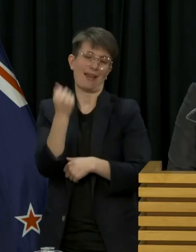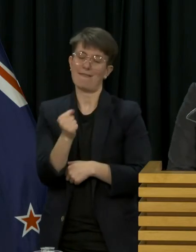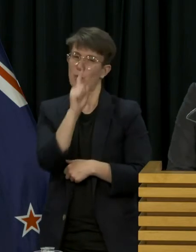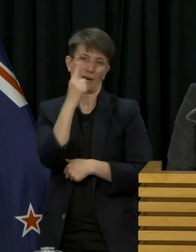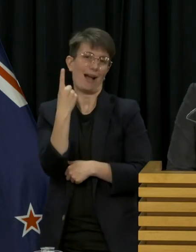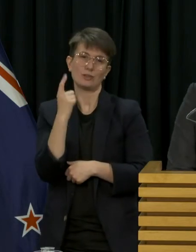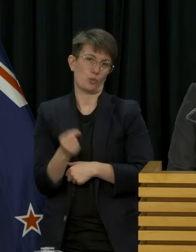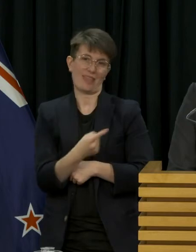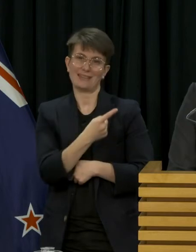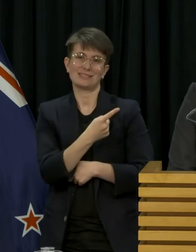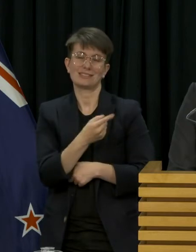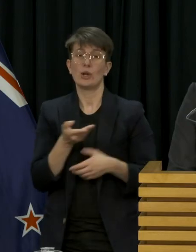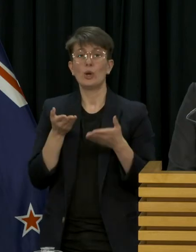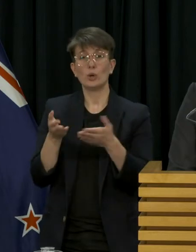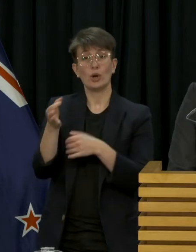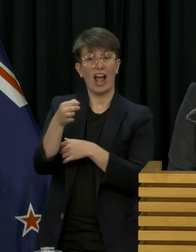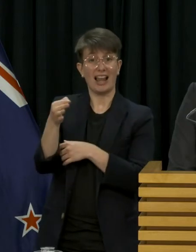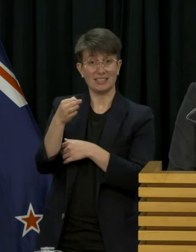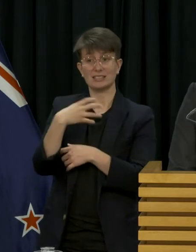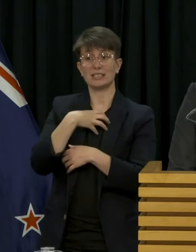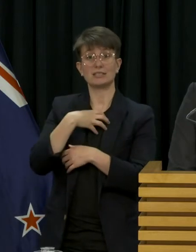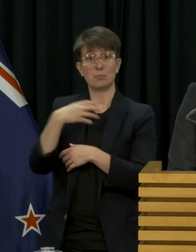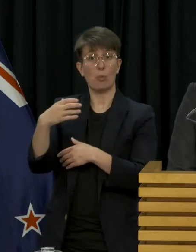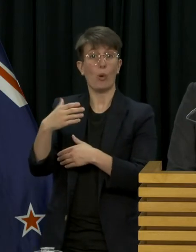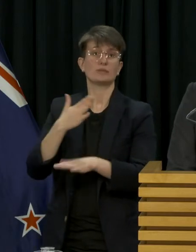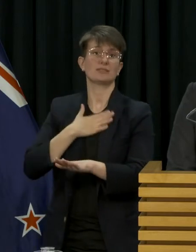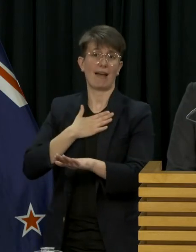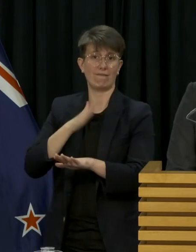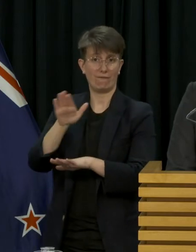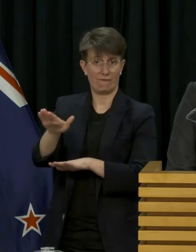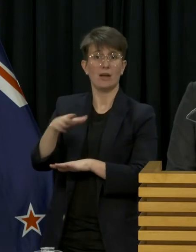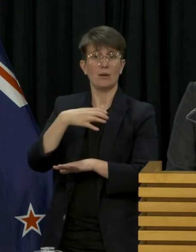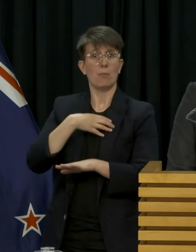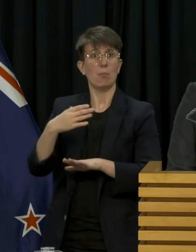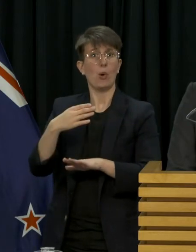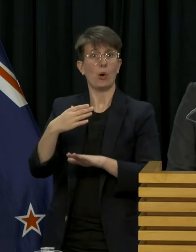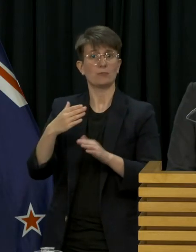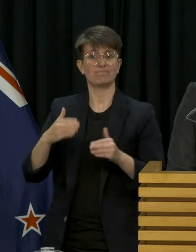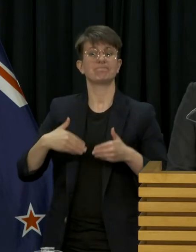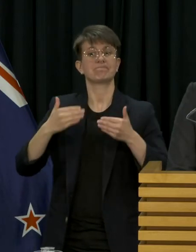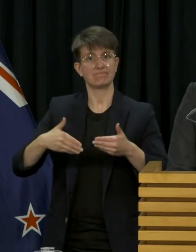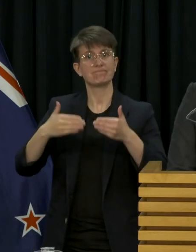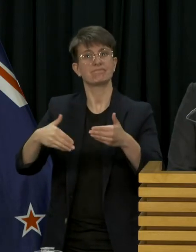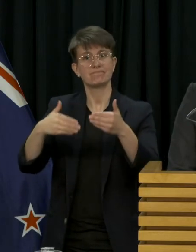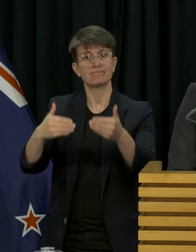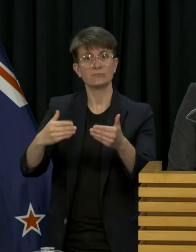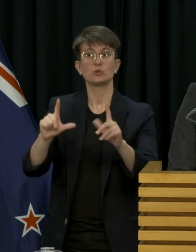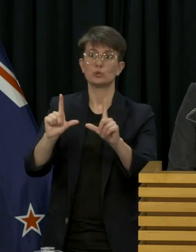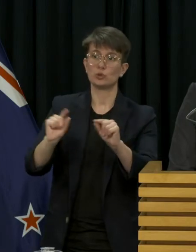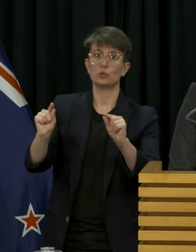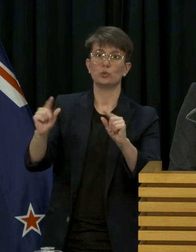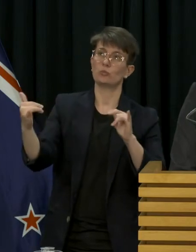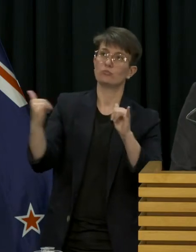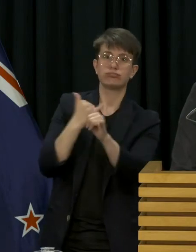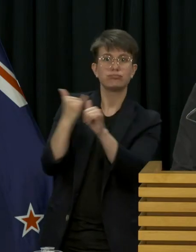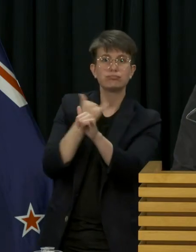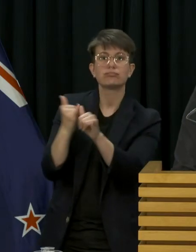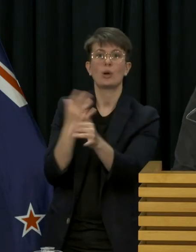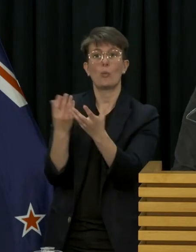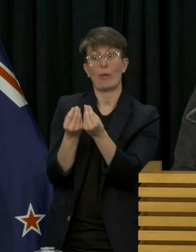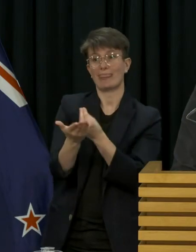Obviously the Cook Islands is much further along. We're closer to that arrangement than we are with Australia. They have changed